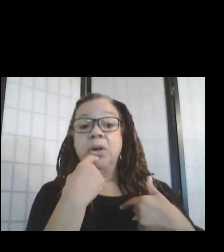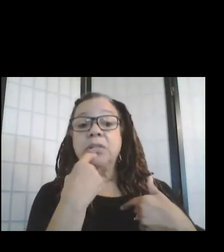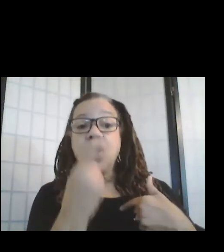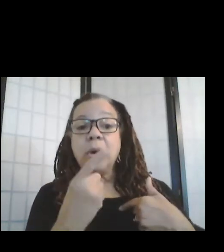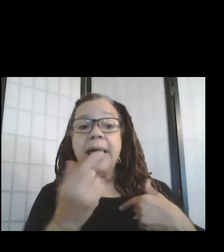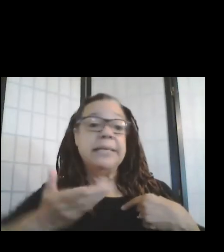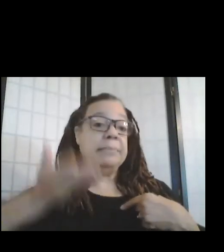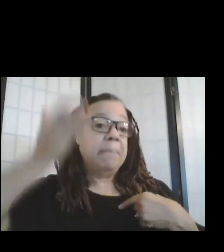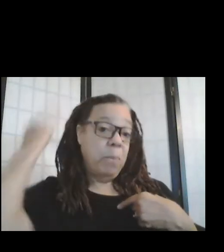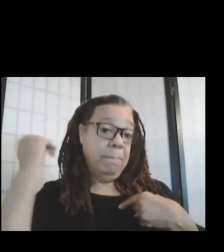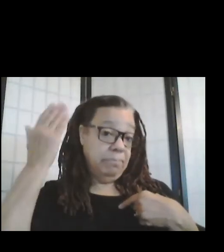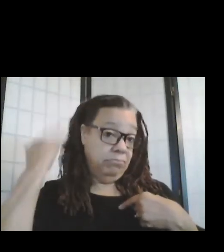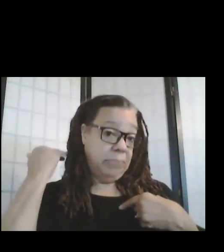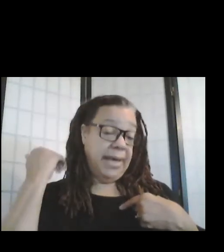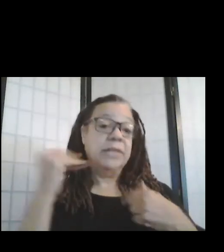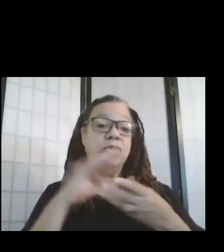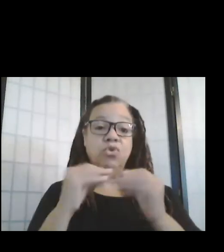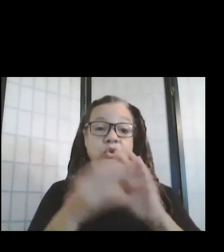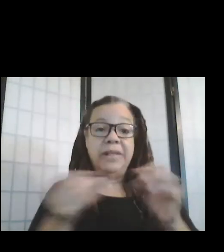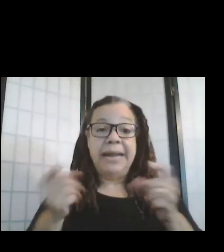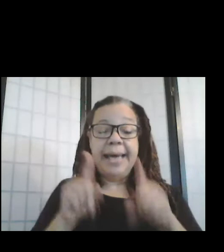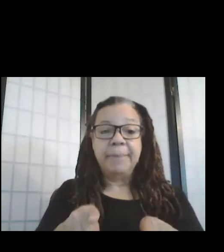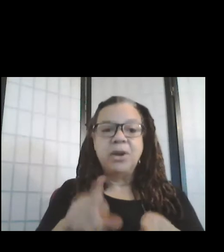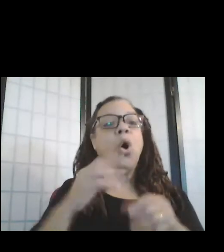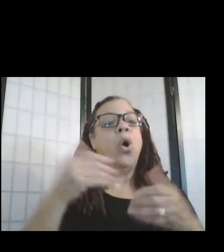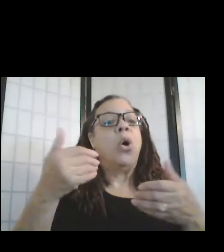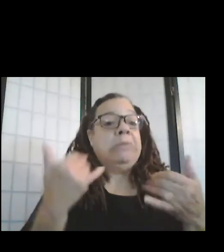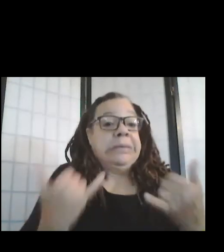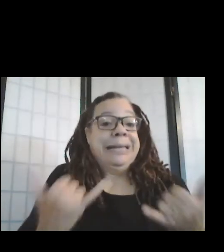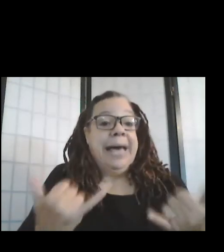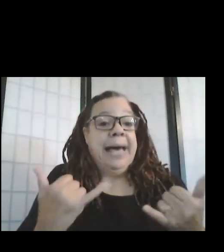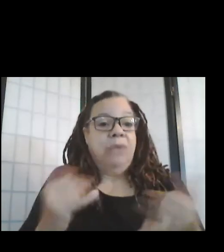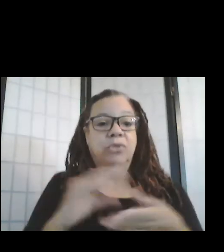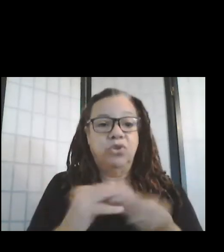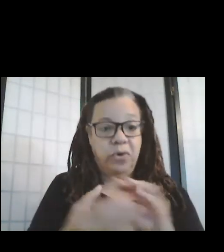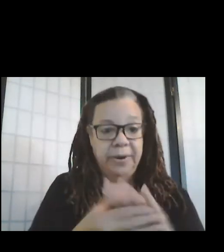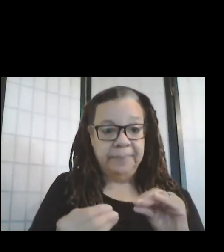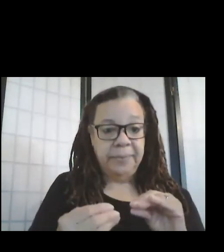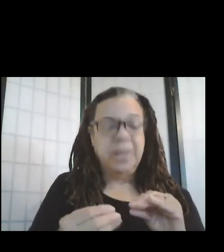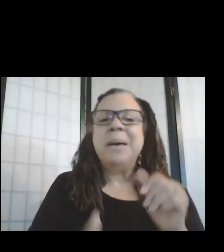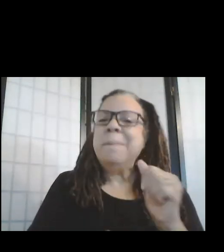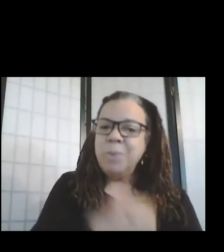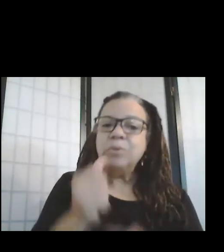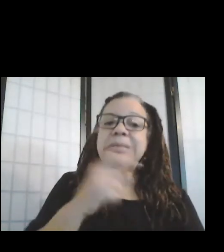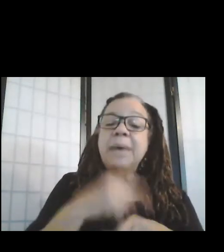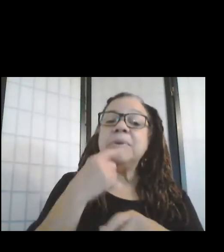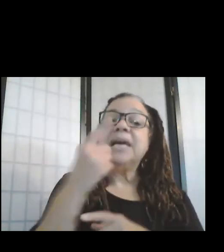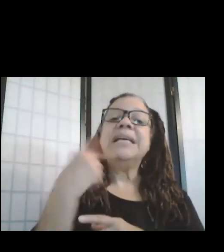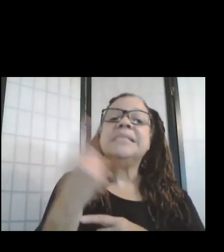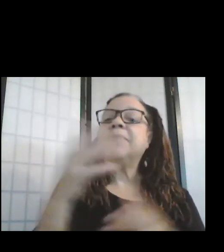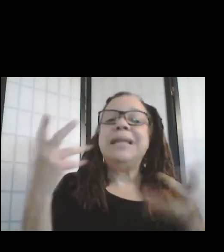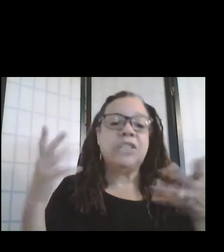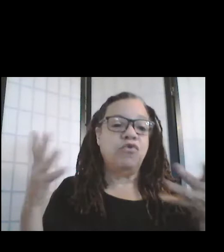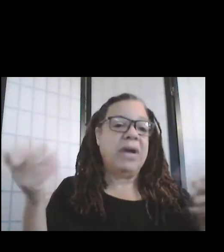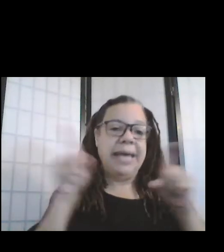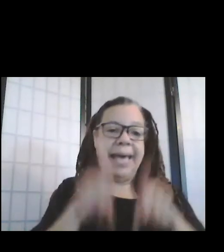past tense story, which, as we think of it, is generally the way we tell stories, because we're often telling something that has already